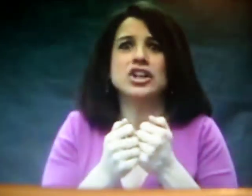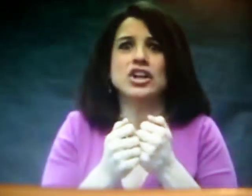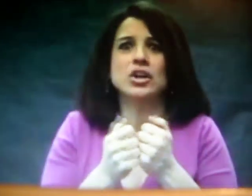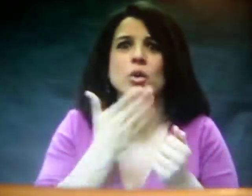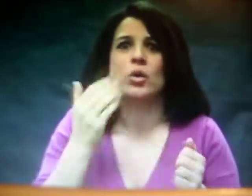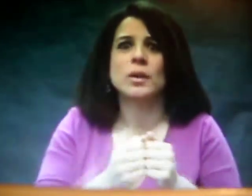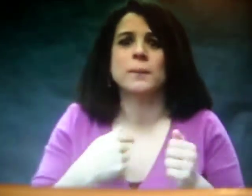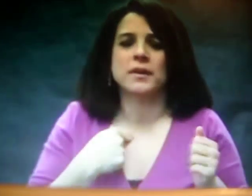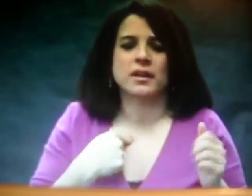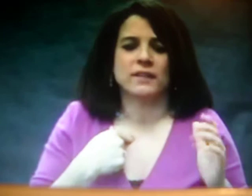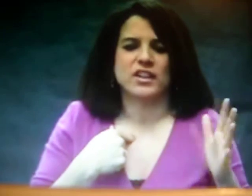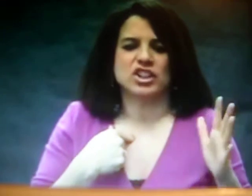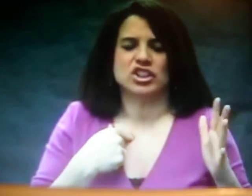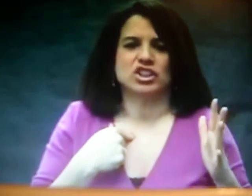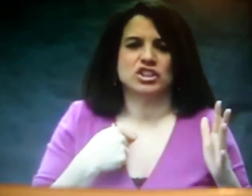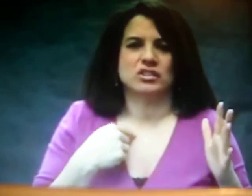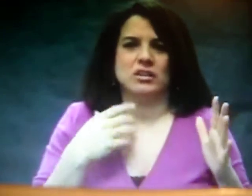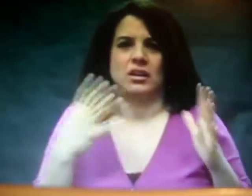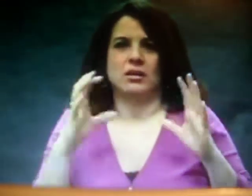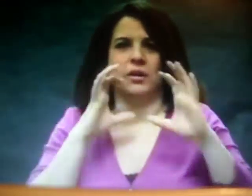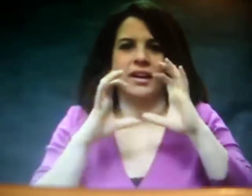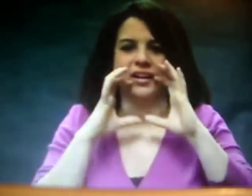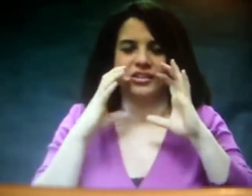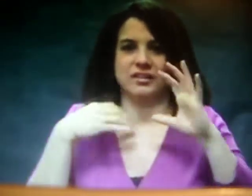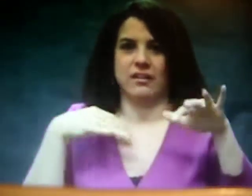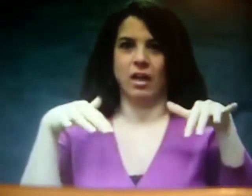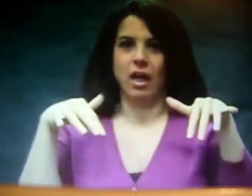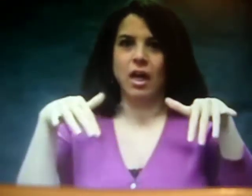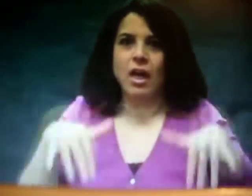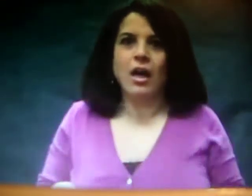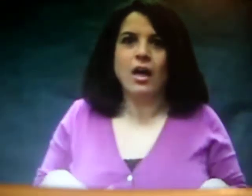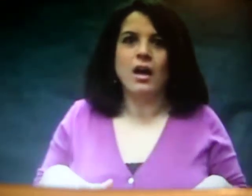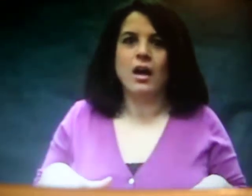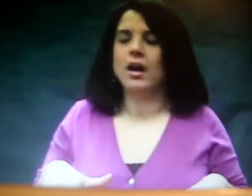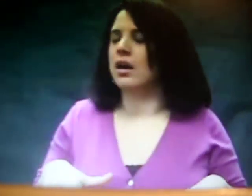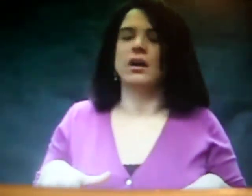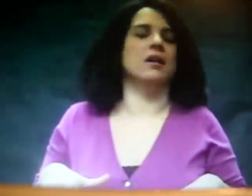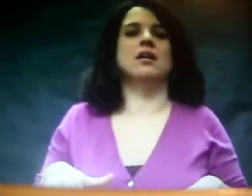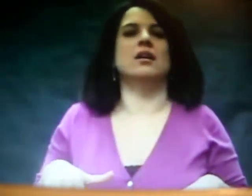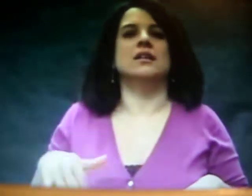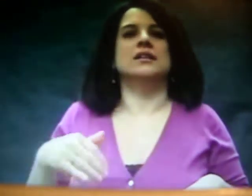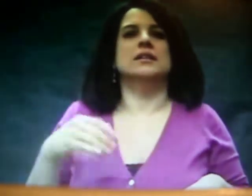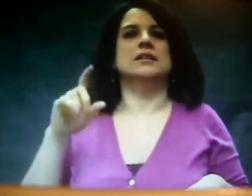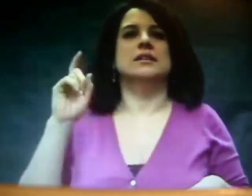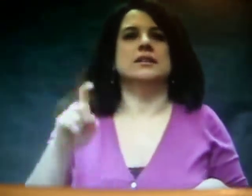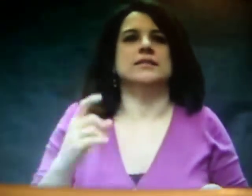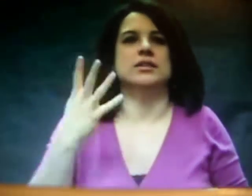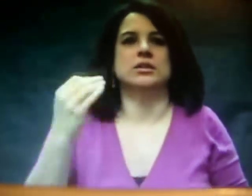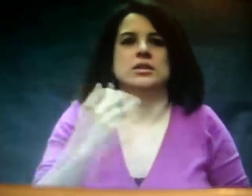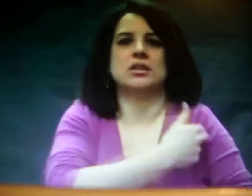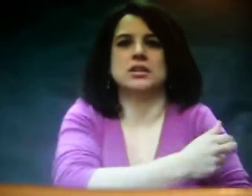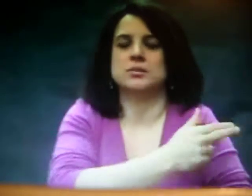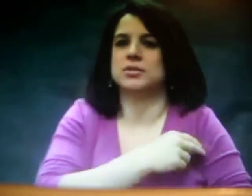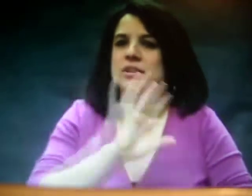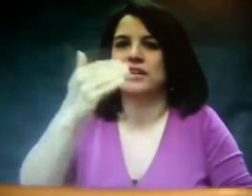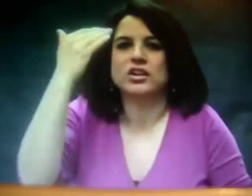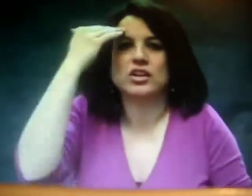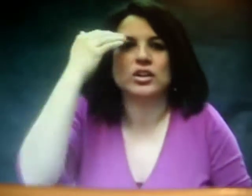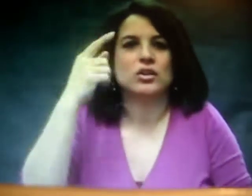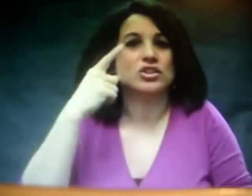So I wanted to leave, but I needed my sidekick, but I left it at home. But I really needed to go